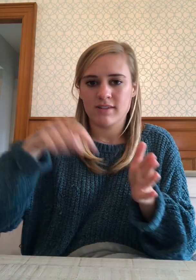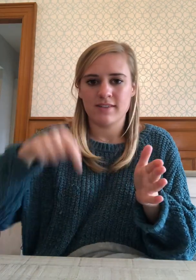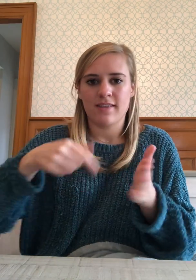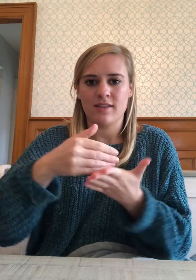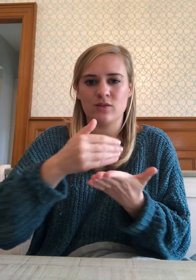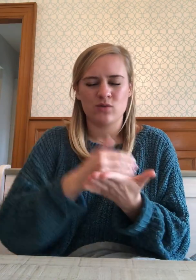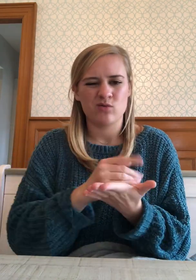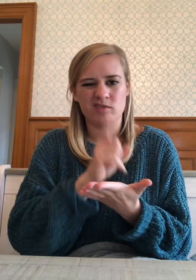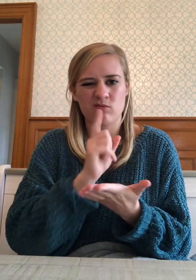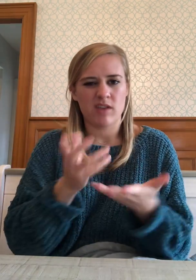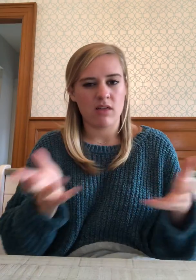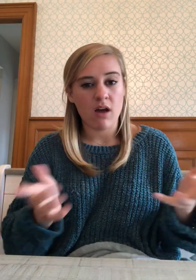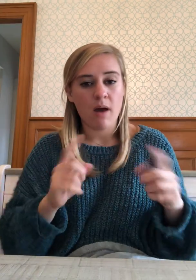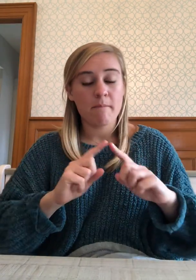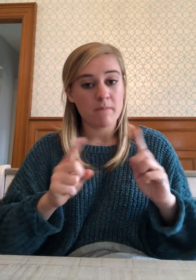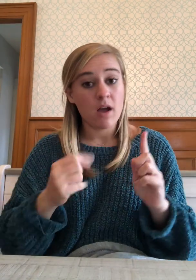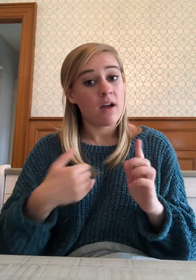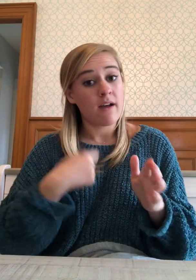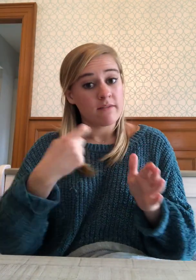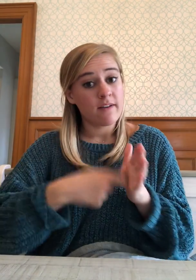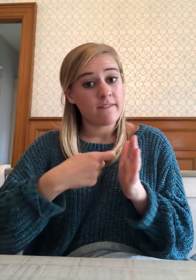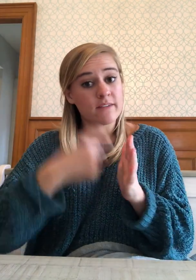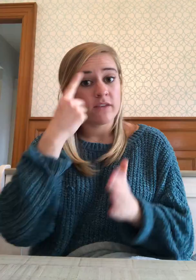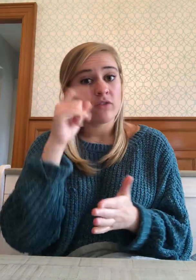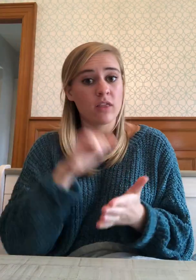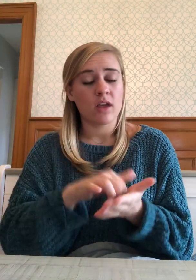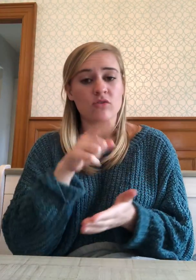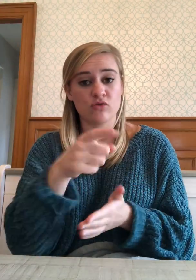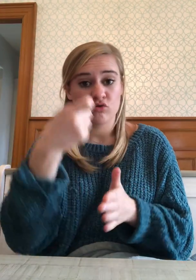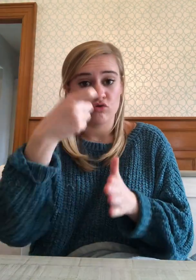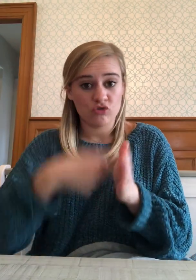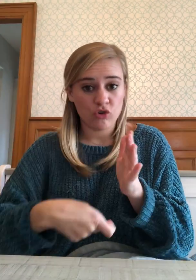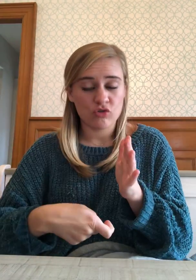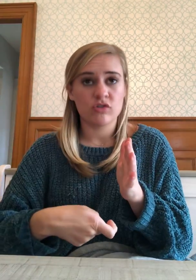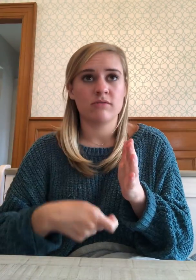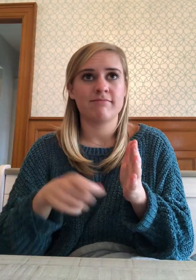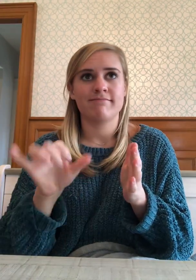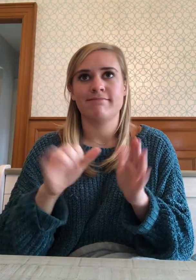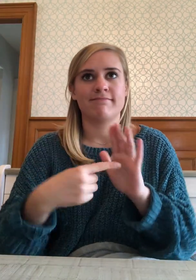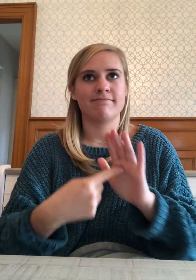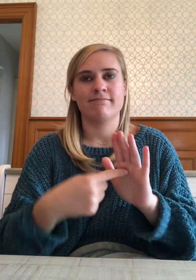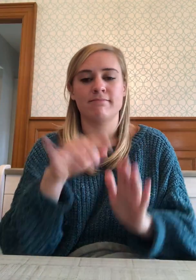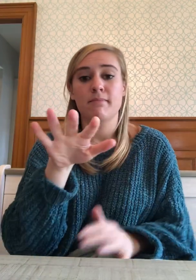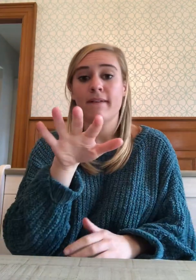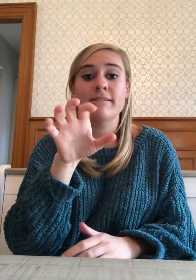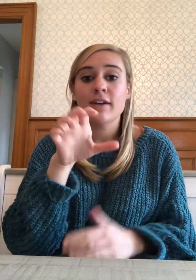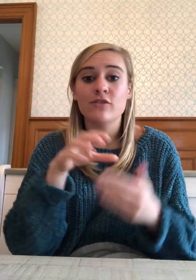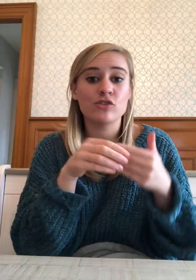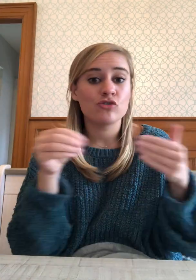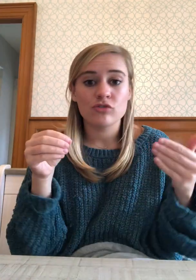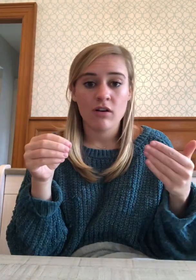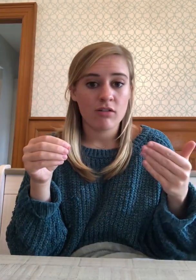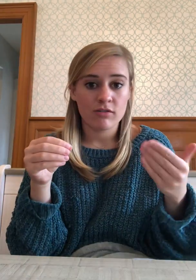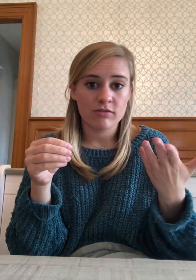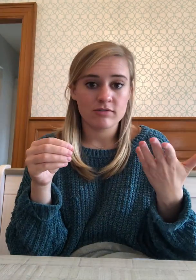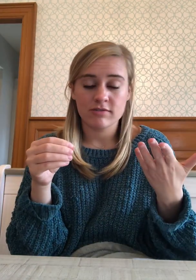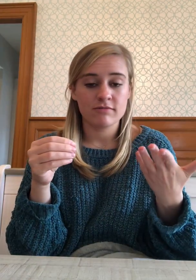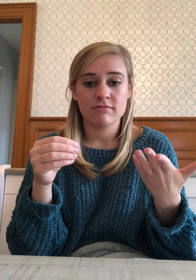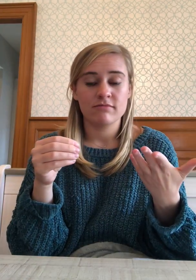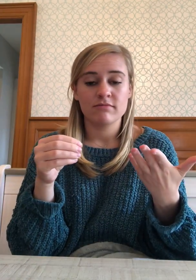much, but there's a fee for that. So you're charging, let's say, a $500 fee, 100 of that is a lab